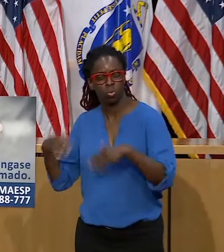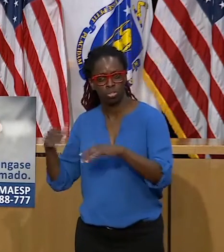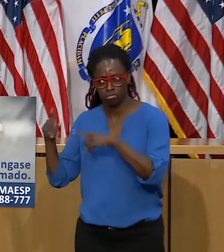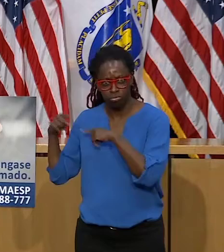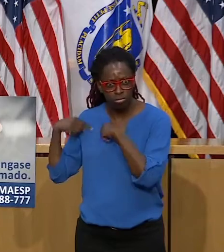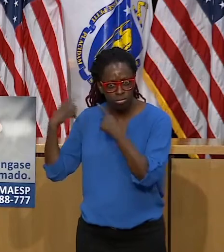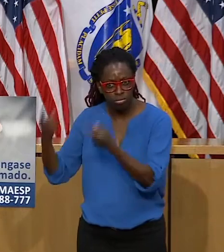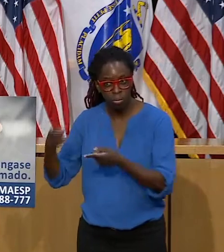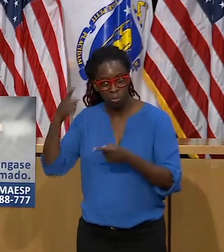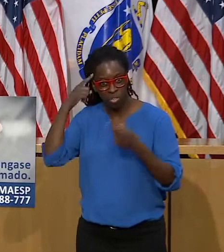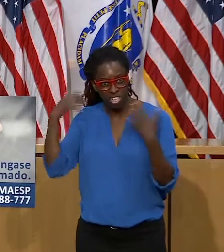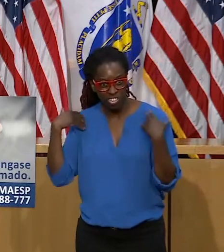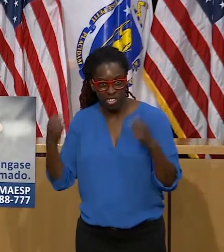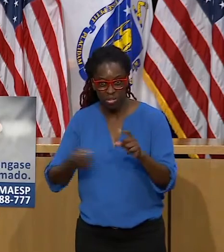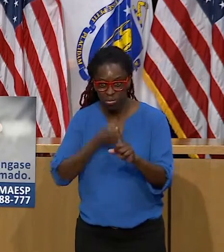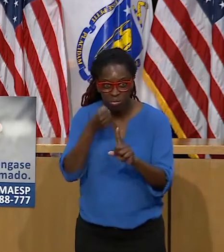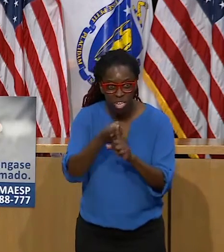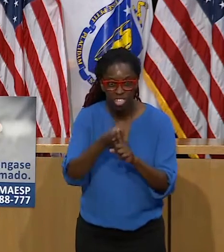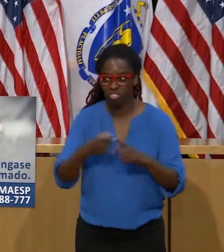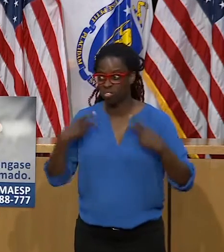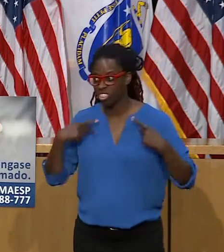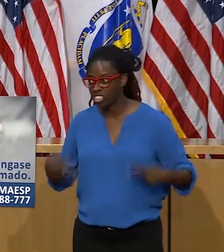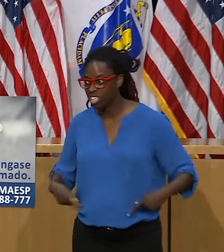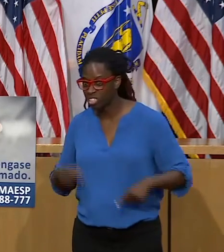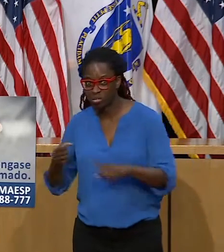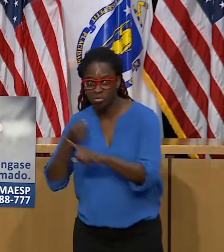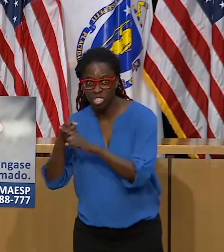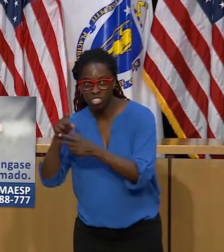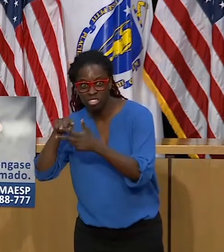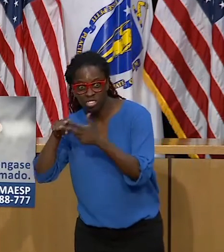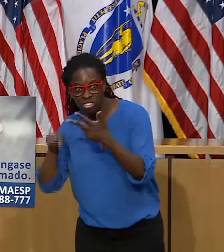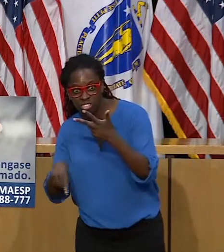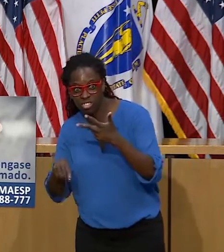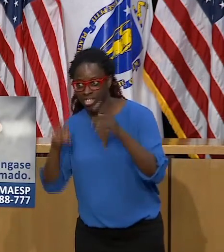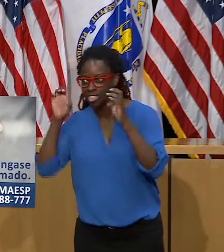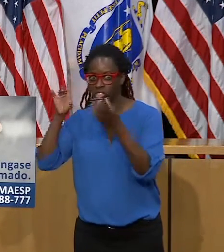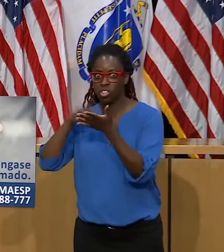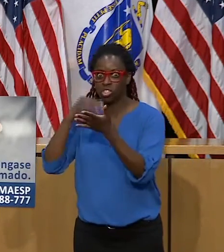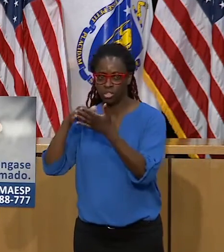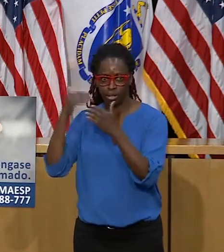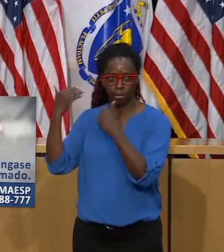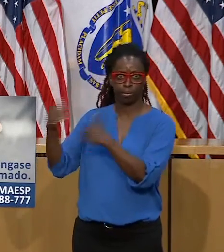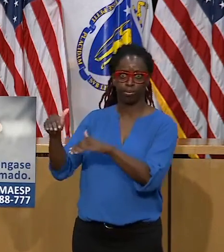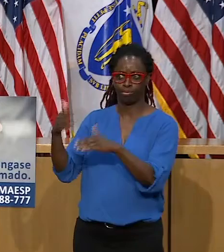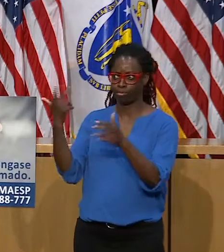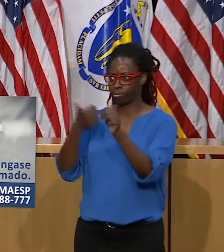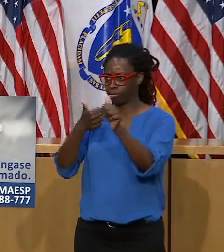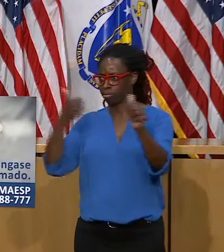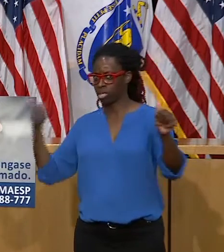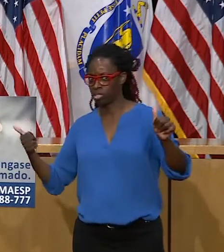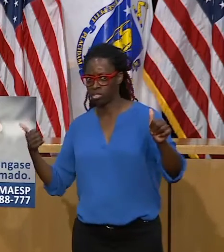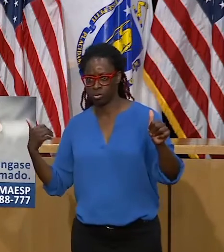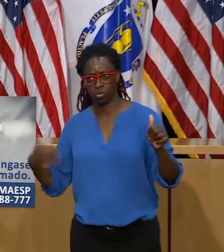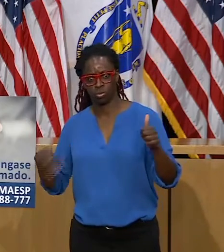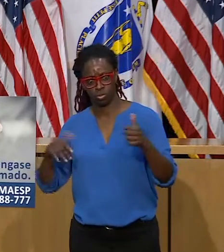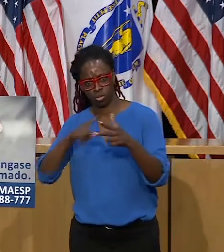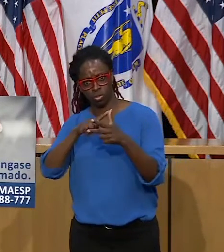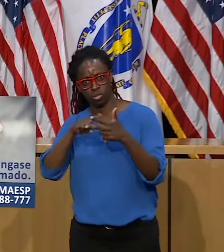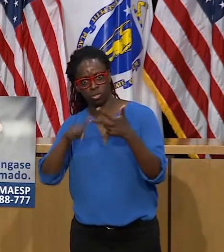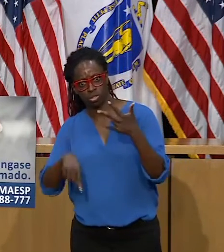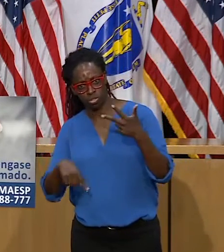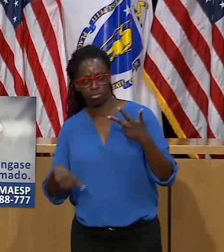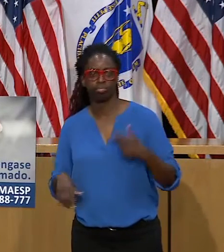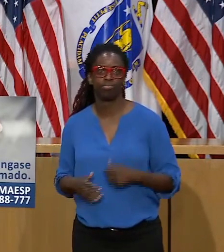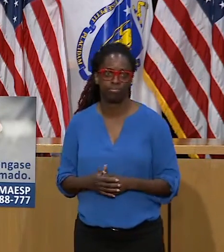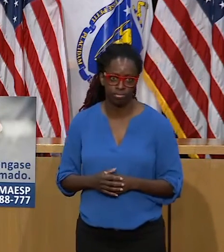to their educational development. This plan will allow schools to responsibly do what is best for students, which is to bring them back